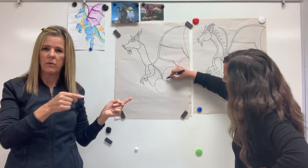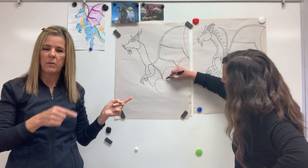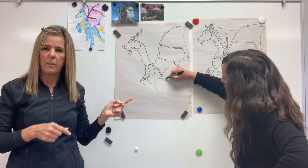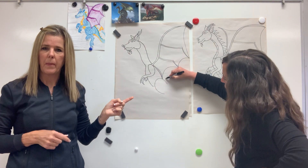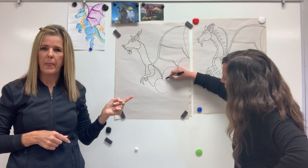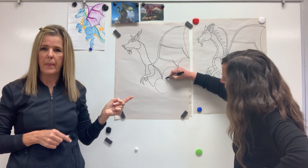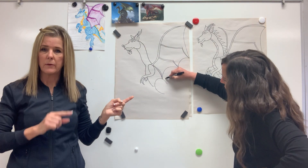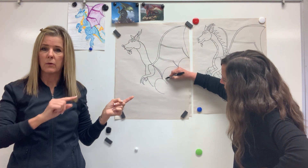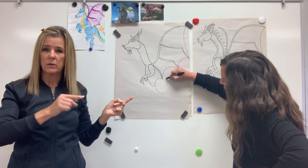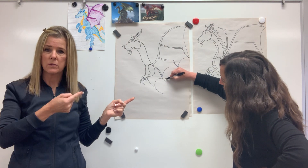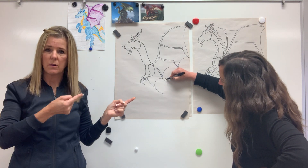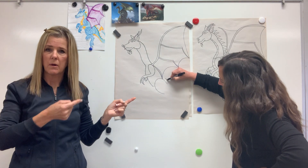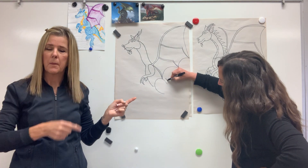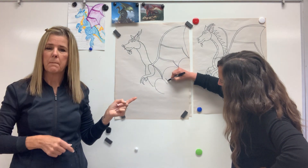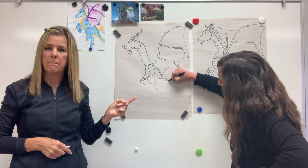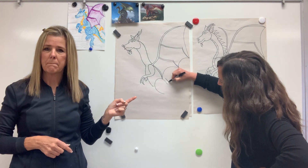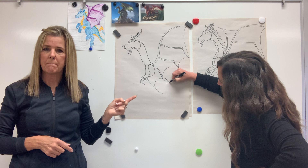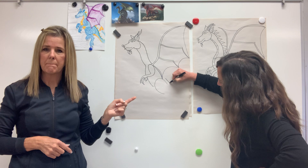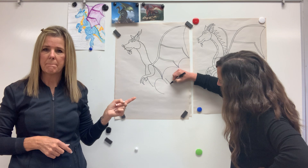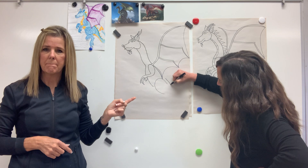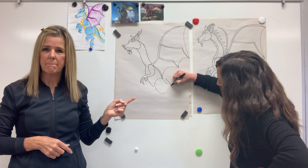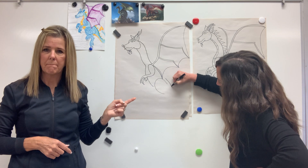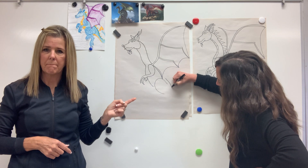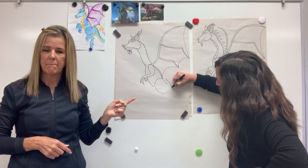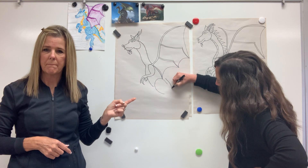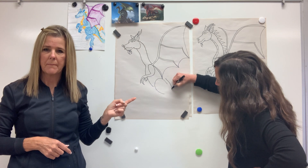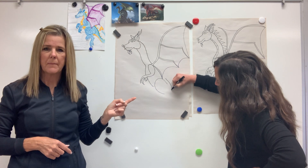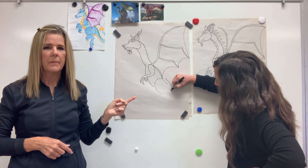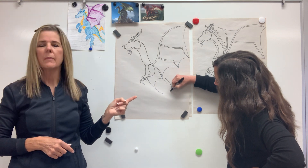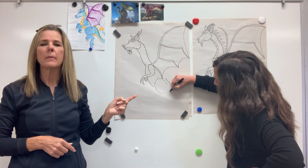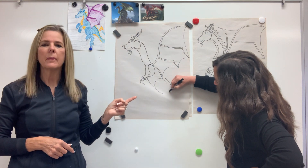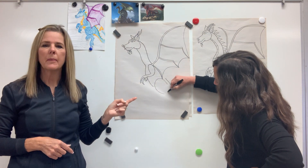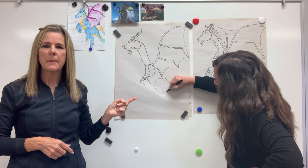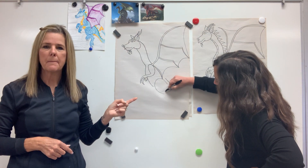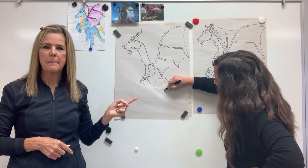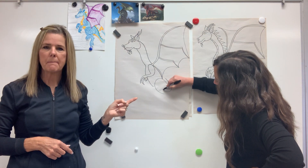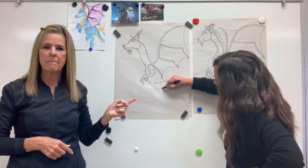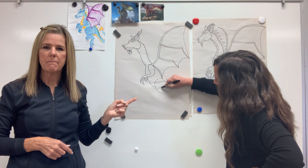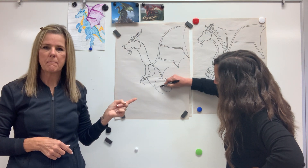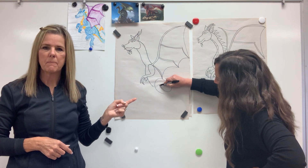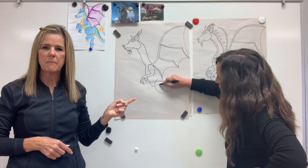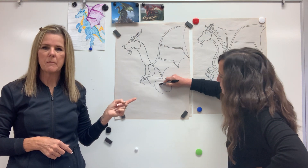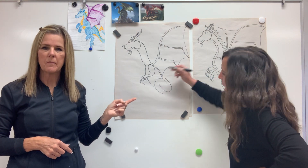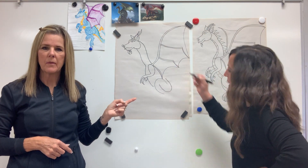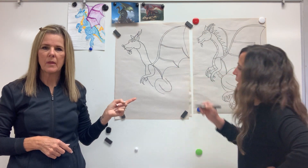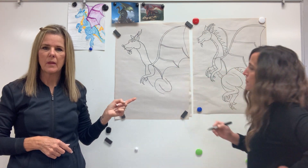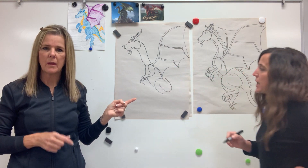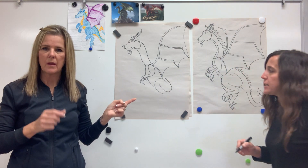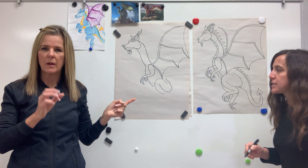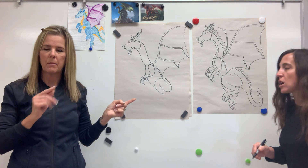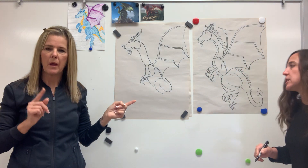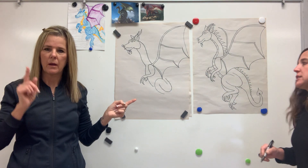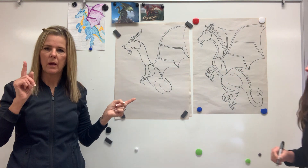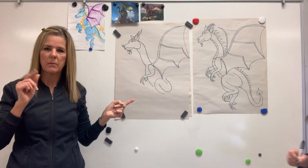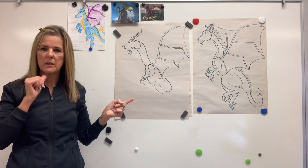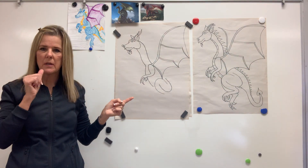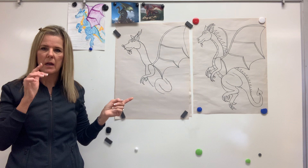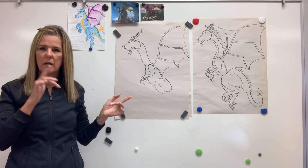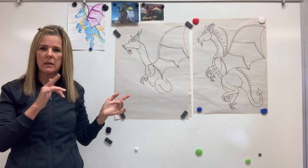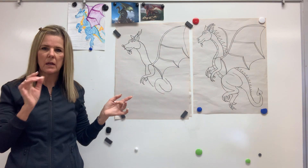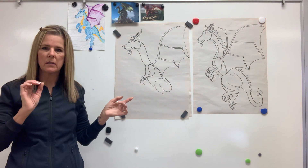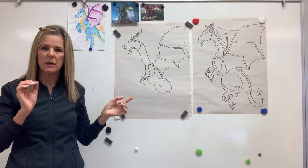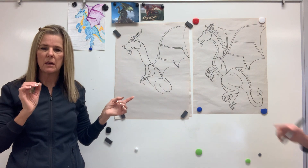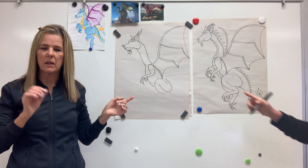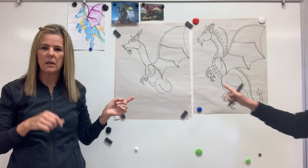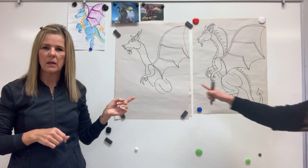where I know I'm gonna start it. And I'm gonna make a slanted U that curves down. And look, it's back up and it's not gonna touch